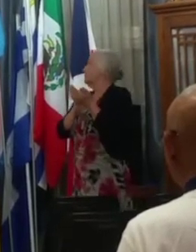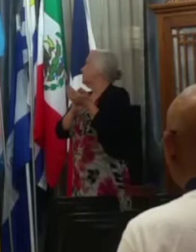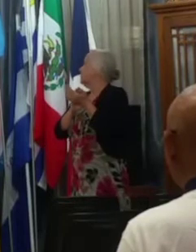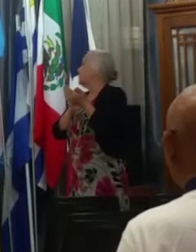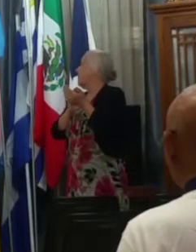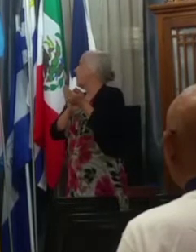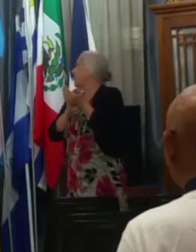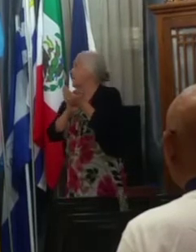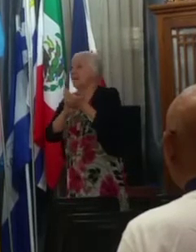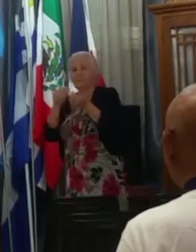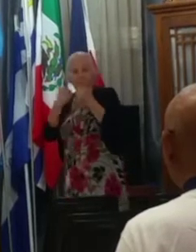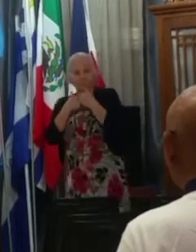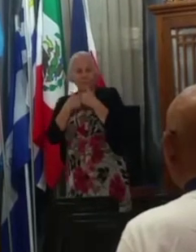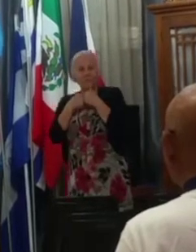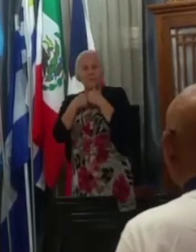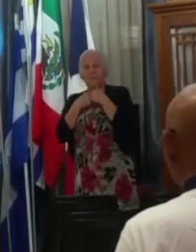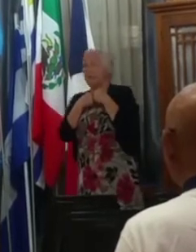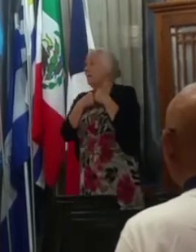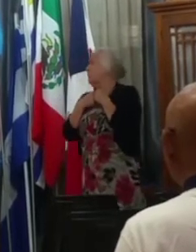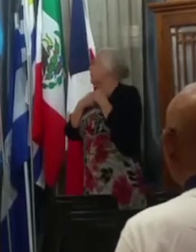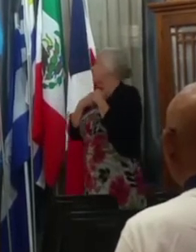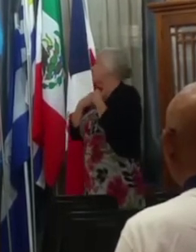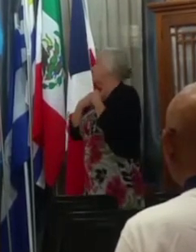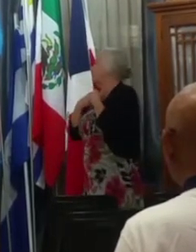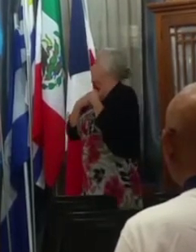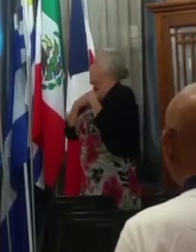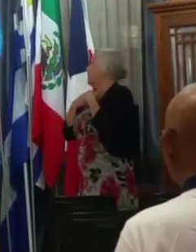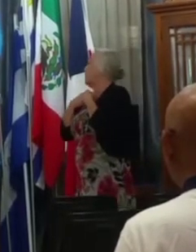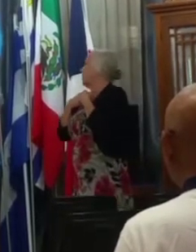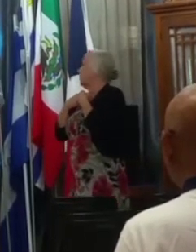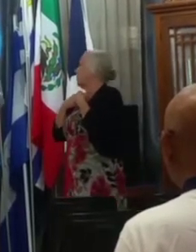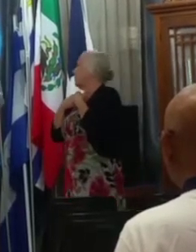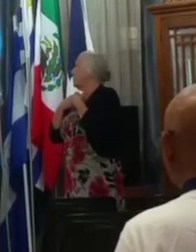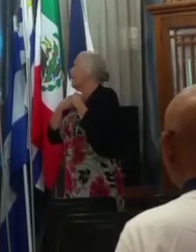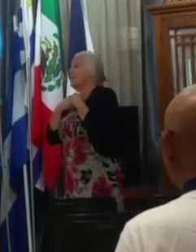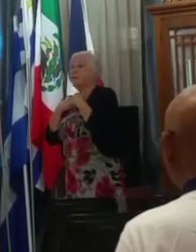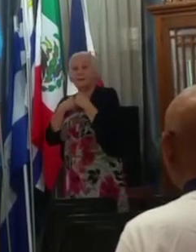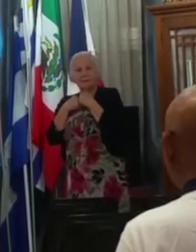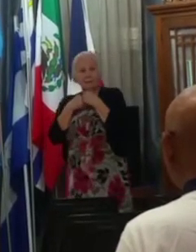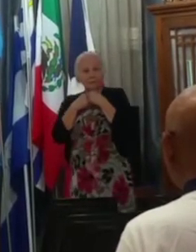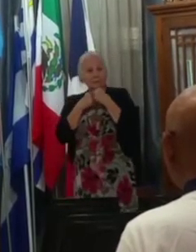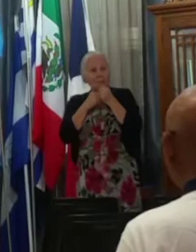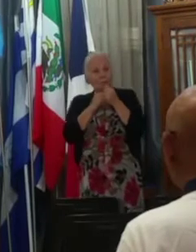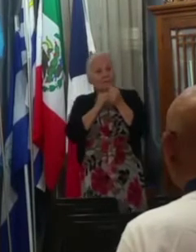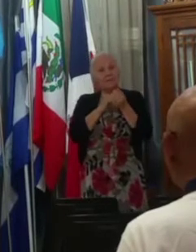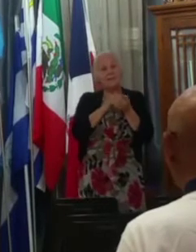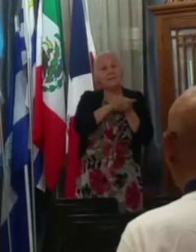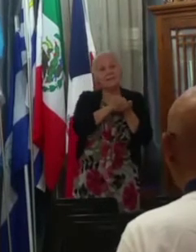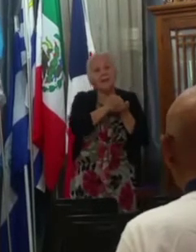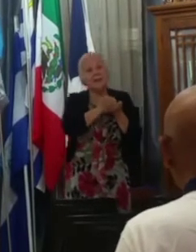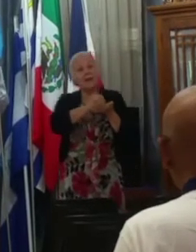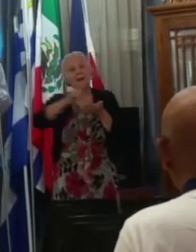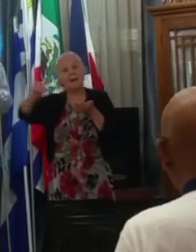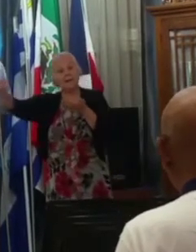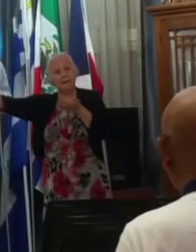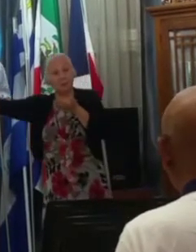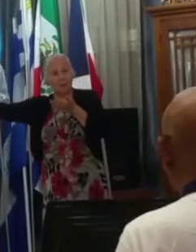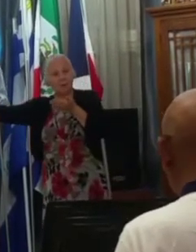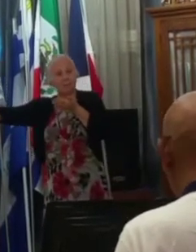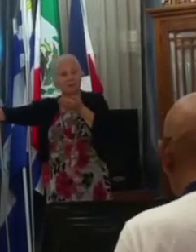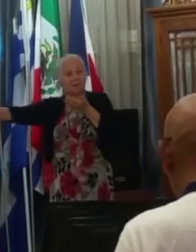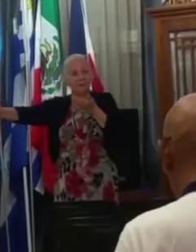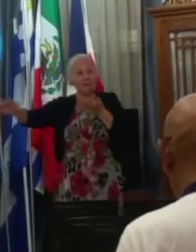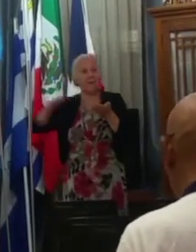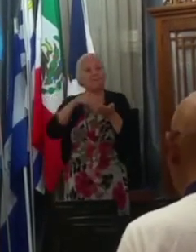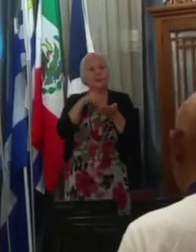Holy Spirit spoke to me again. El Espíritu Santo me habla, said, you'll have to resign from your job to make this trip. Tienes que dejar el